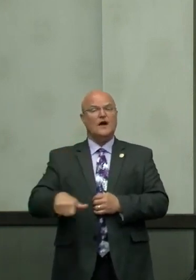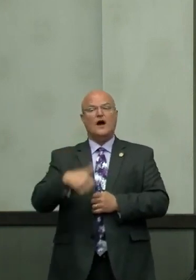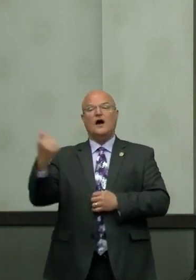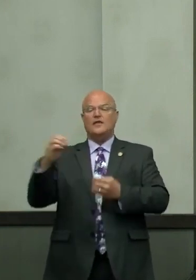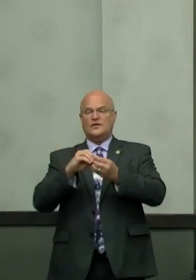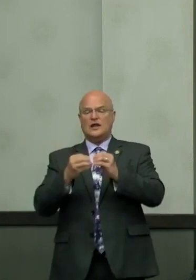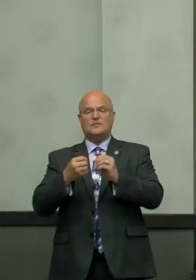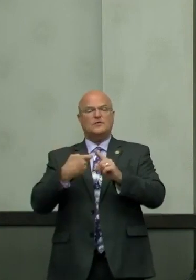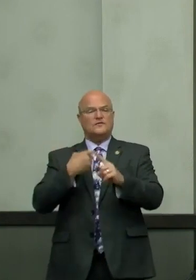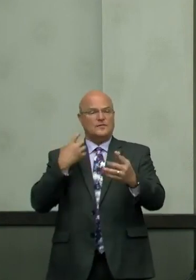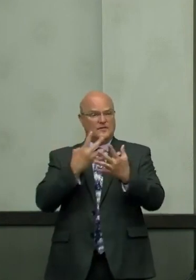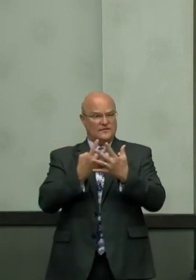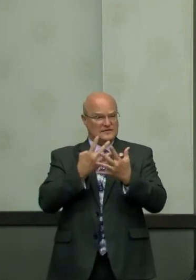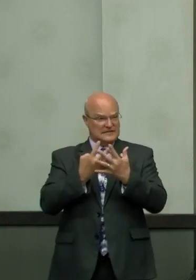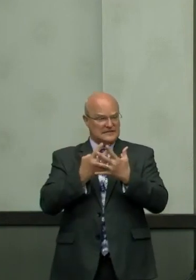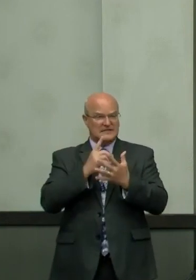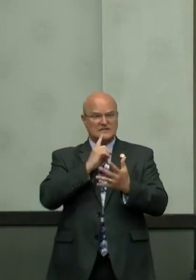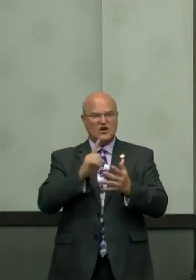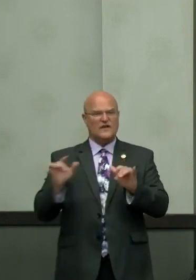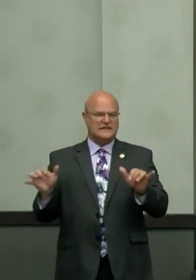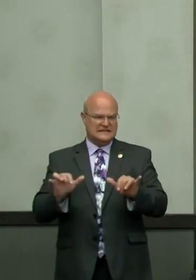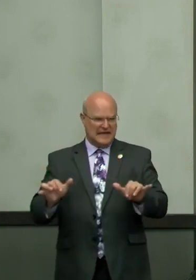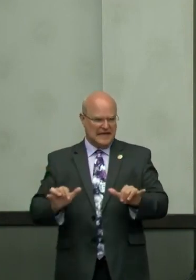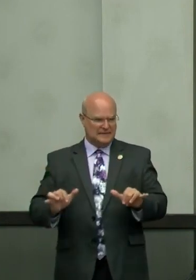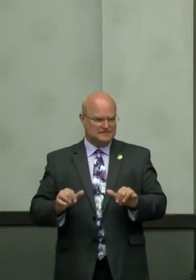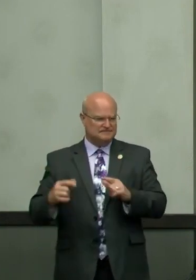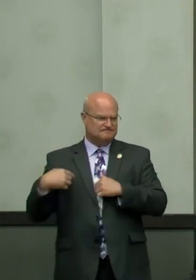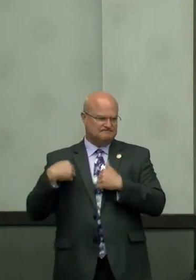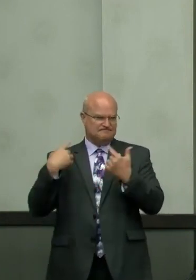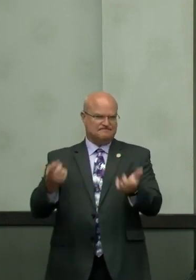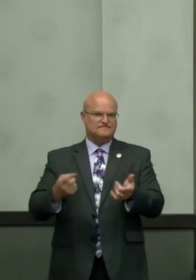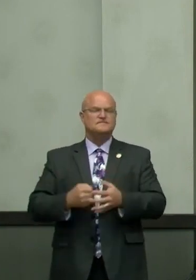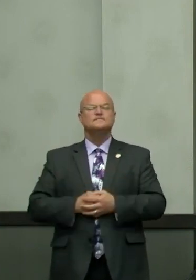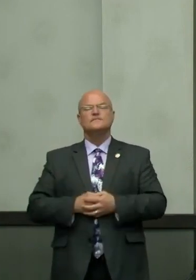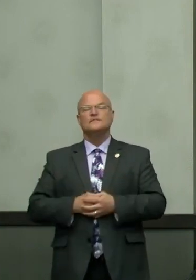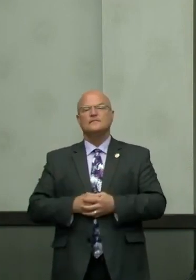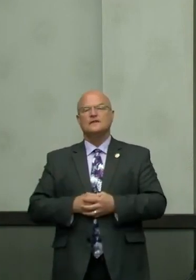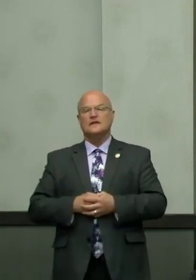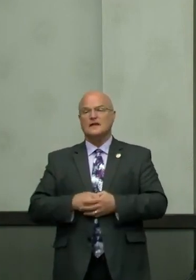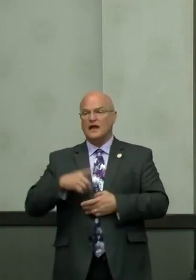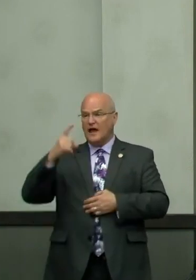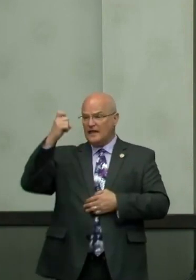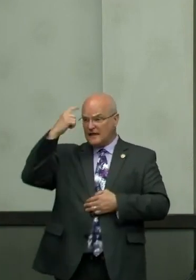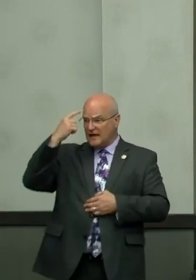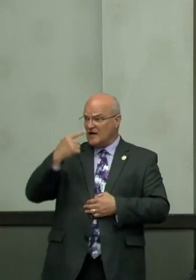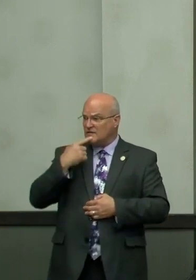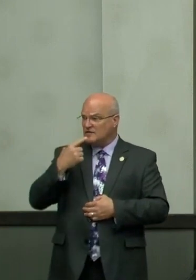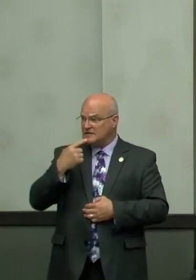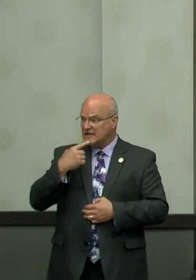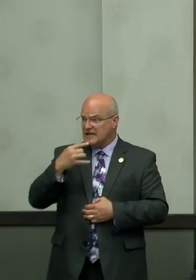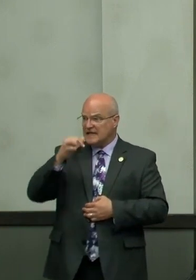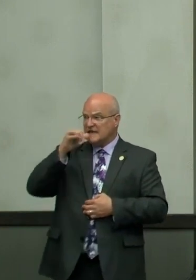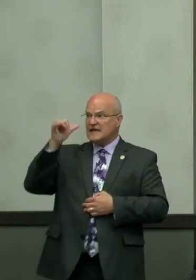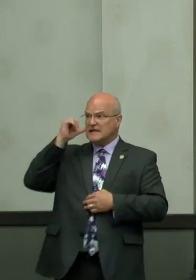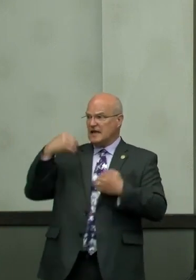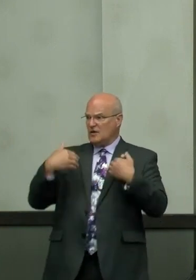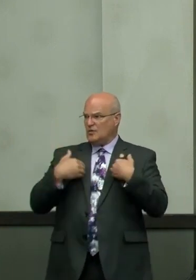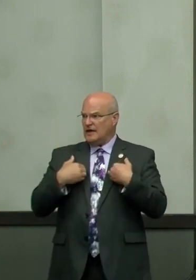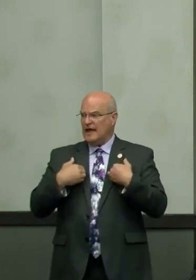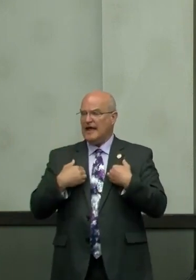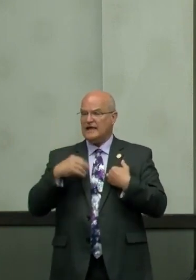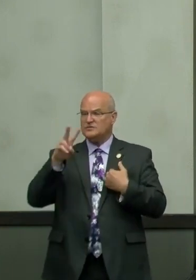numbers from the correctional facilities are the same as they had been. As the Governor mentioned, yesterday we did